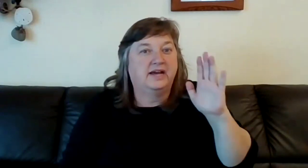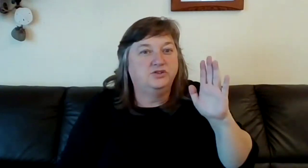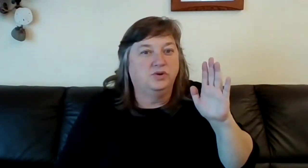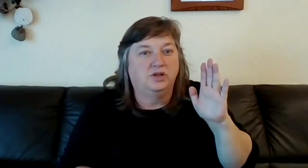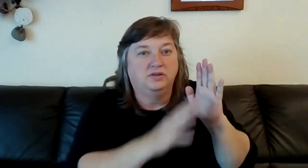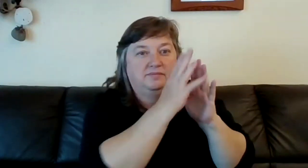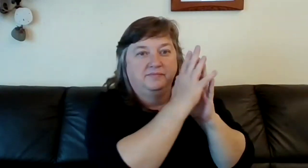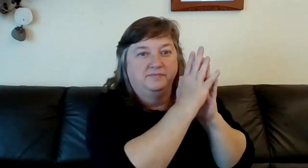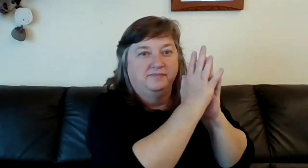Schedule.